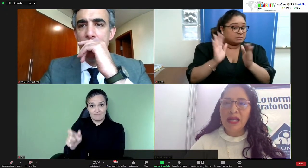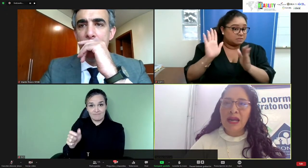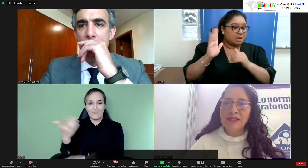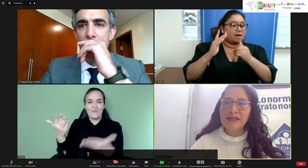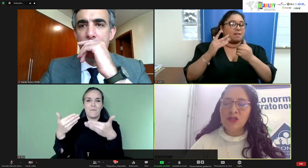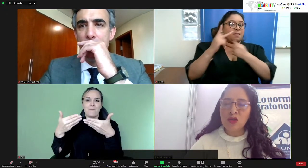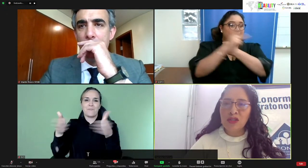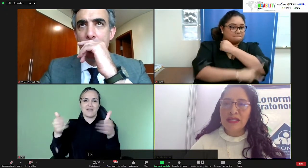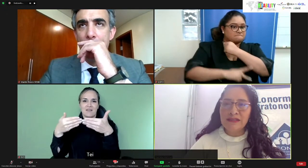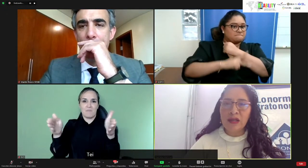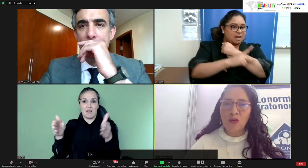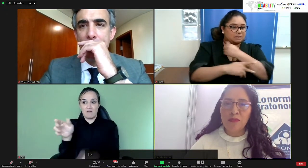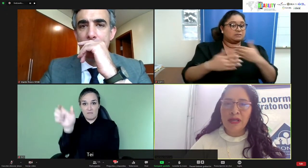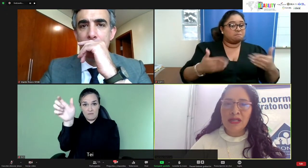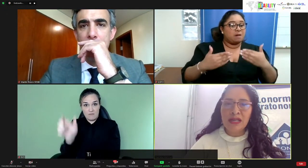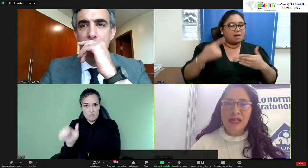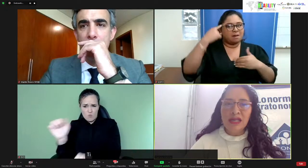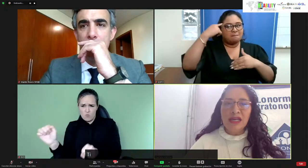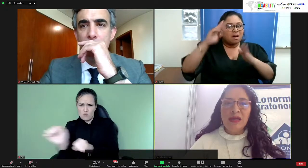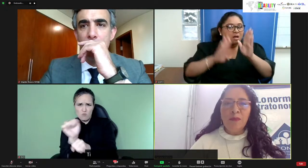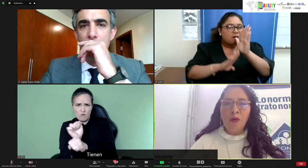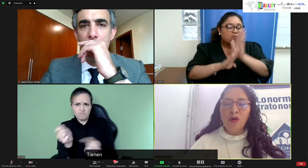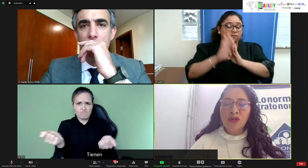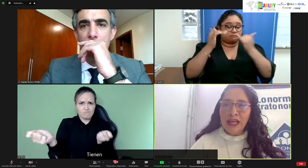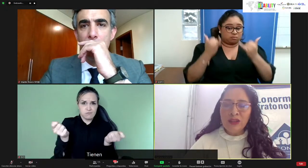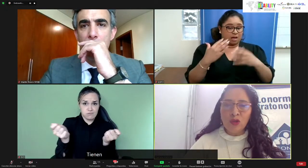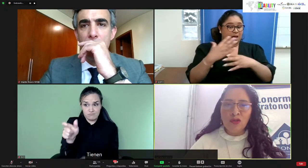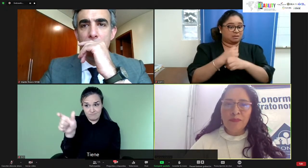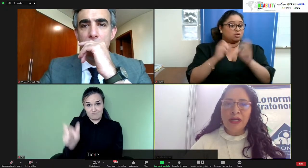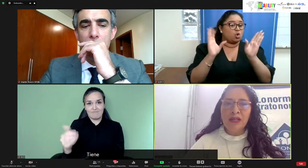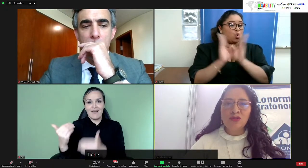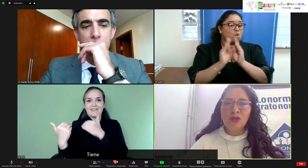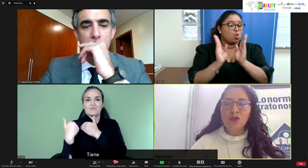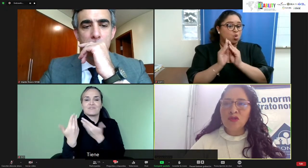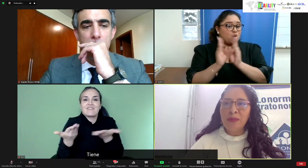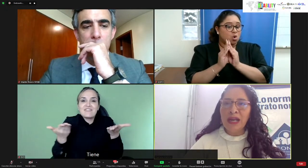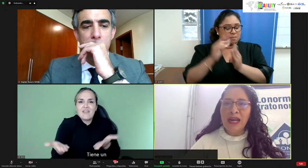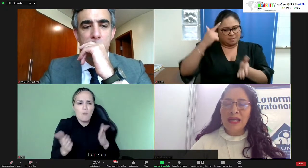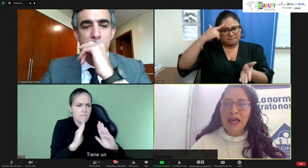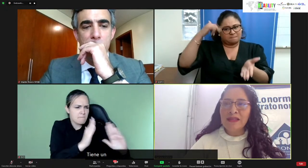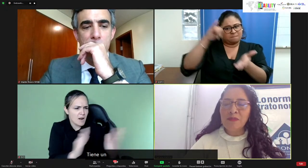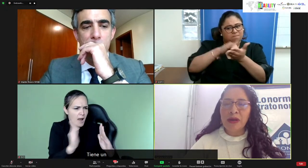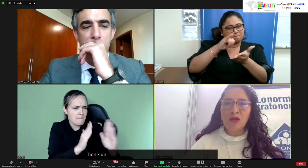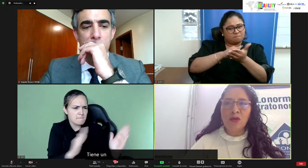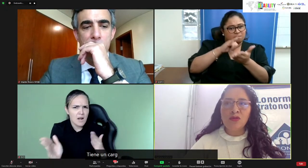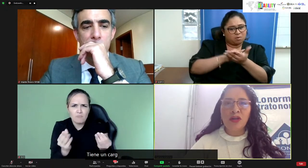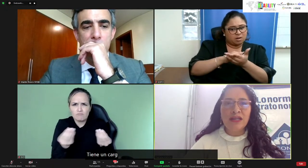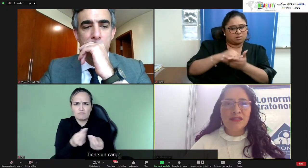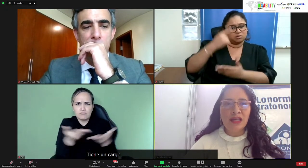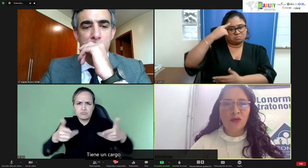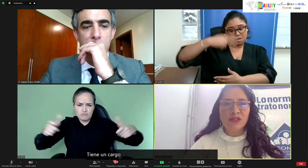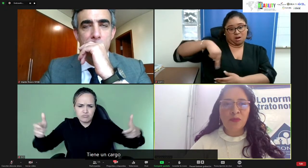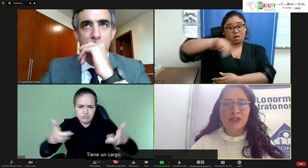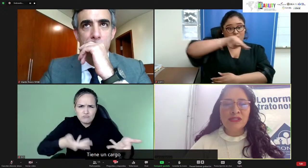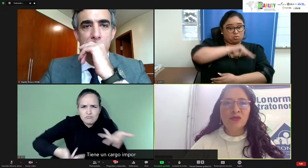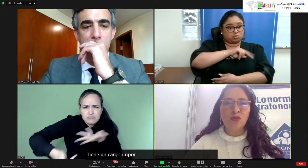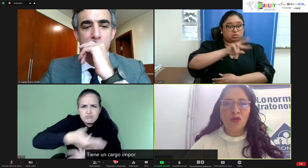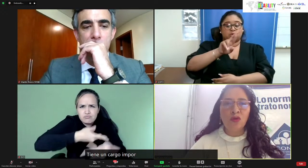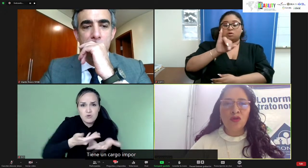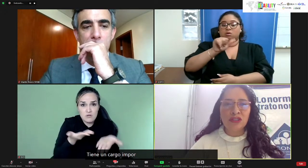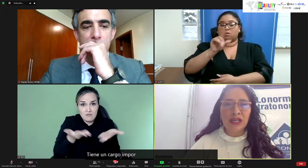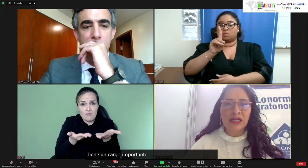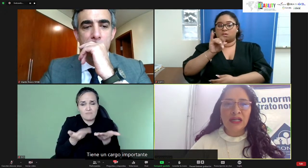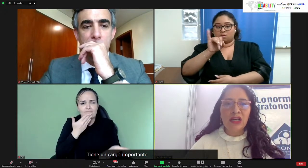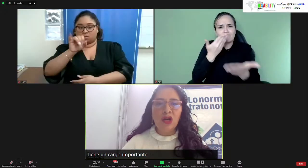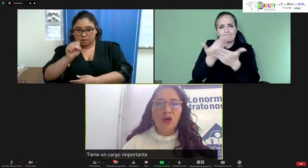are that panama has had for the realization of this summit and therefore for us for realities for all of the